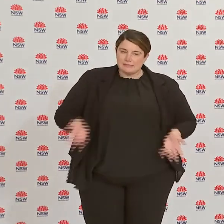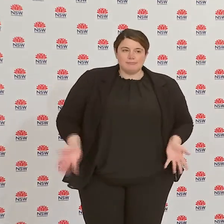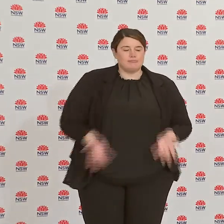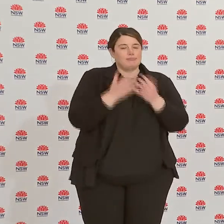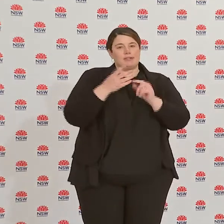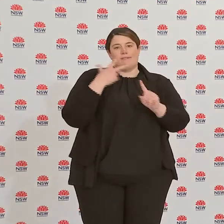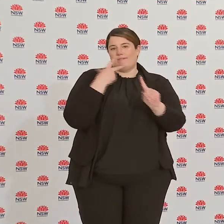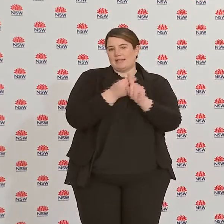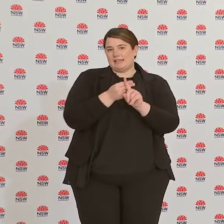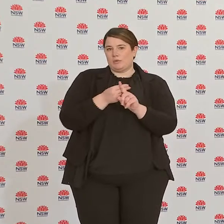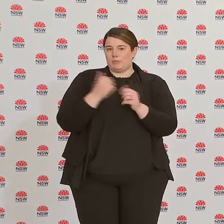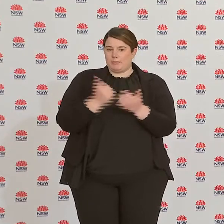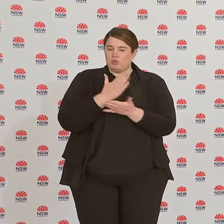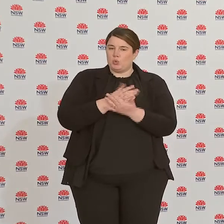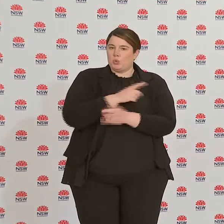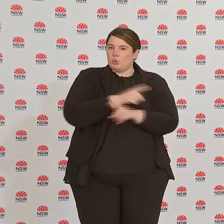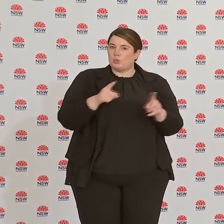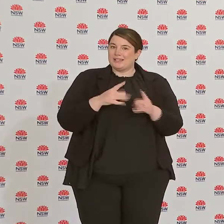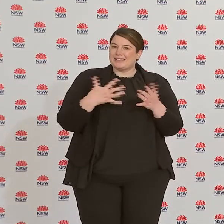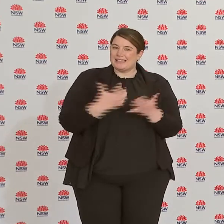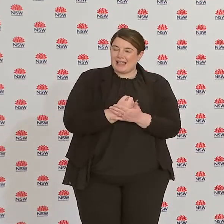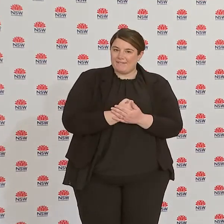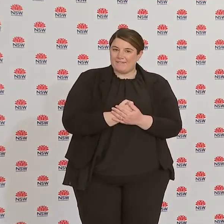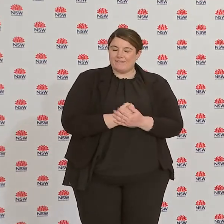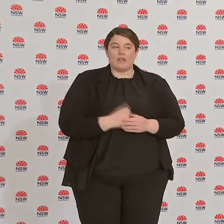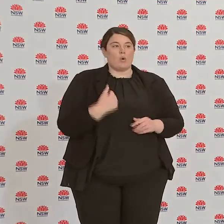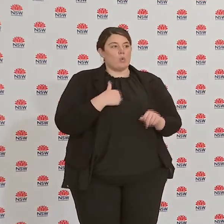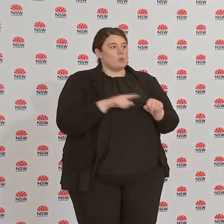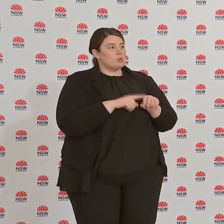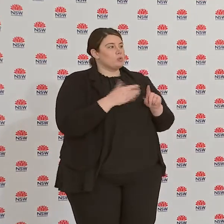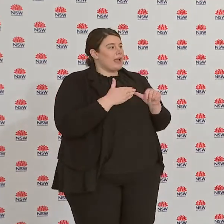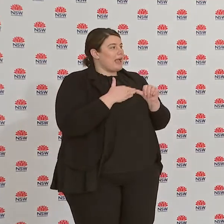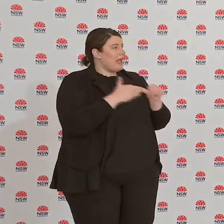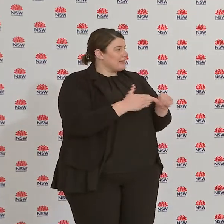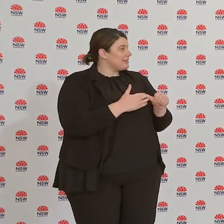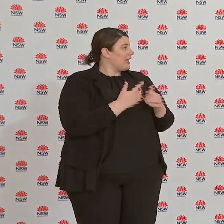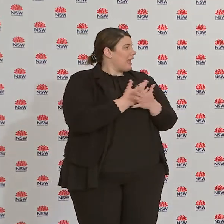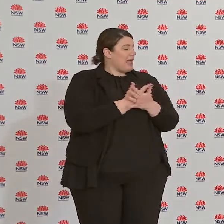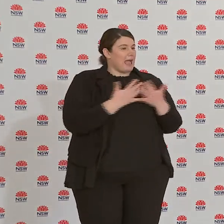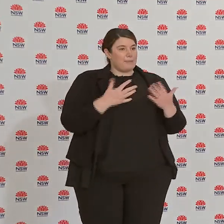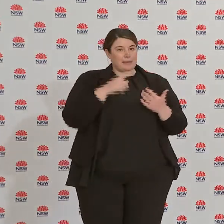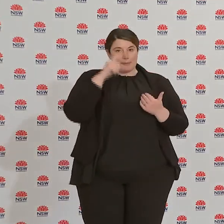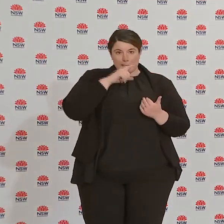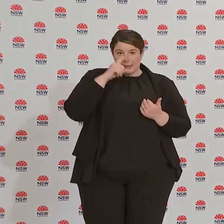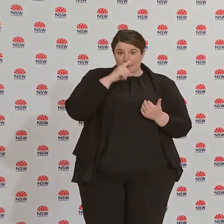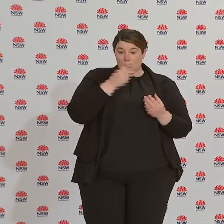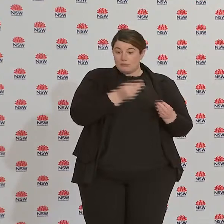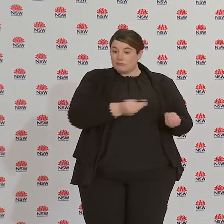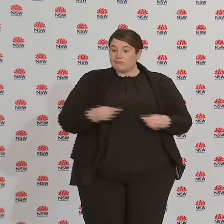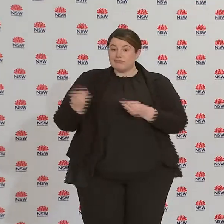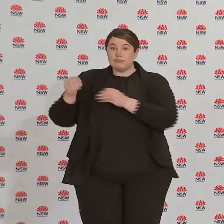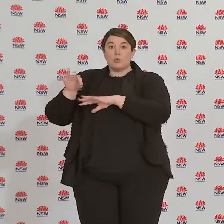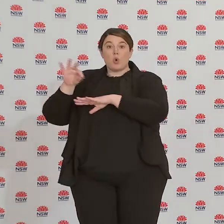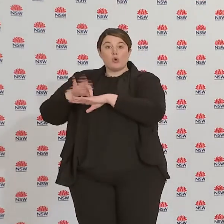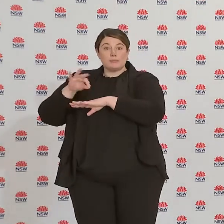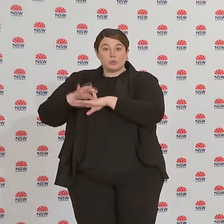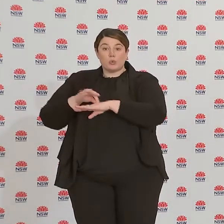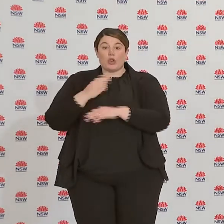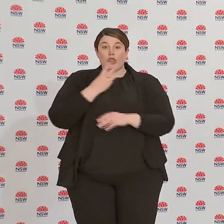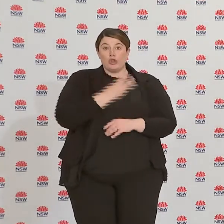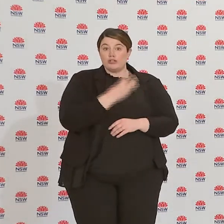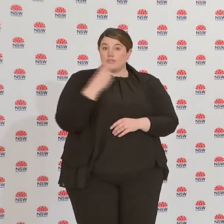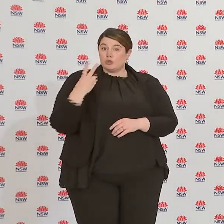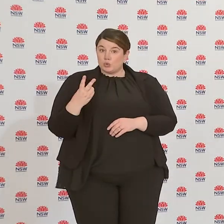it'll keep you a lot safer. Can I also answer a further question, which was how many are being transferred to hospital? There are